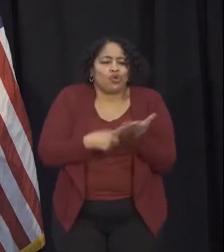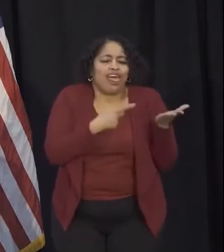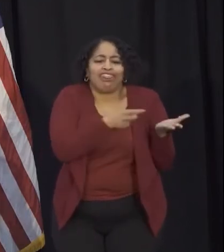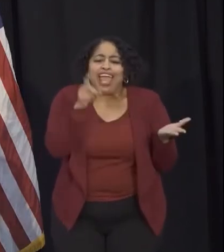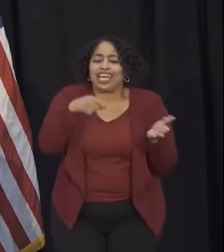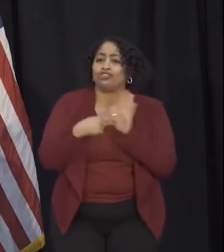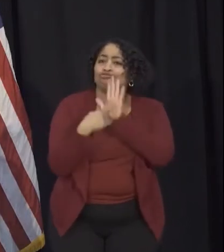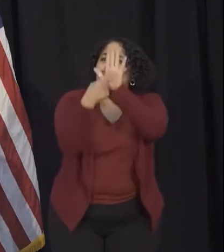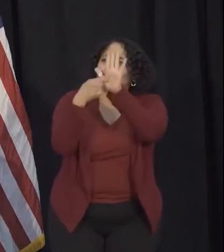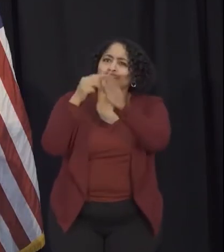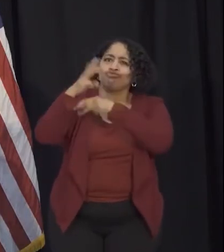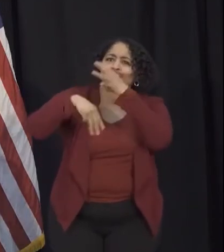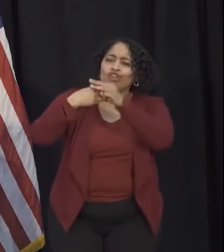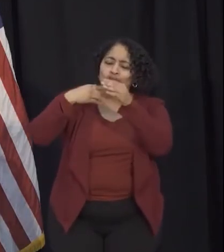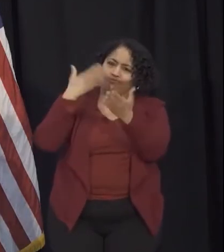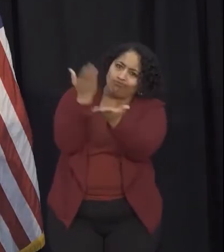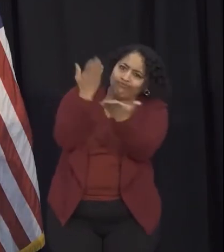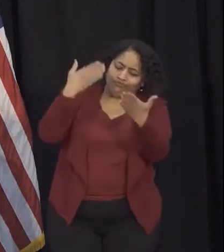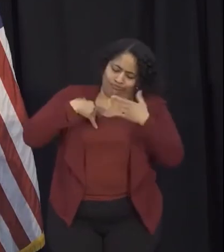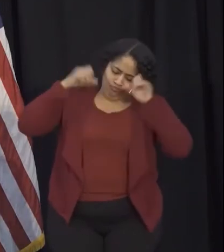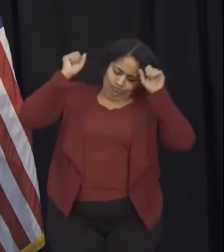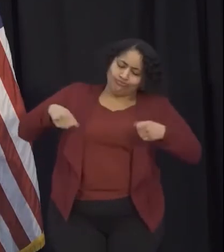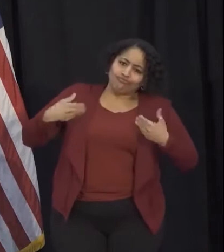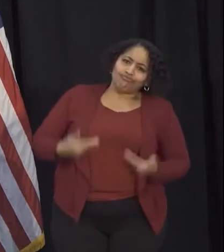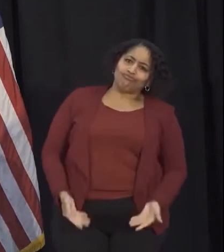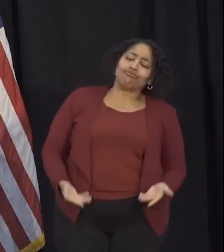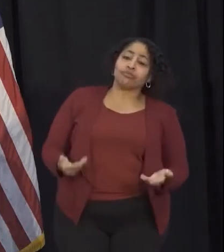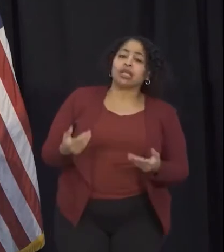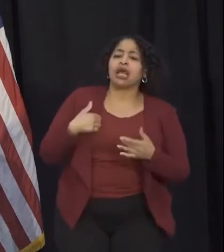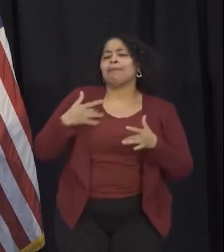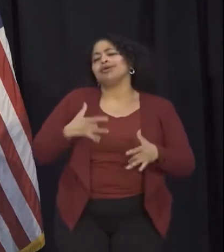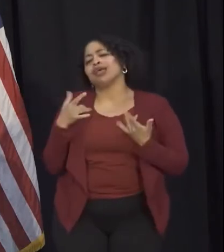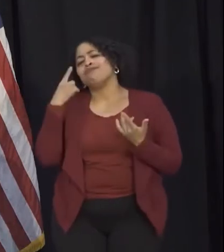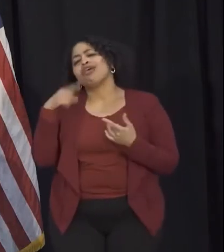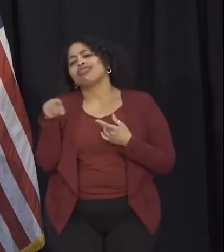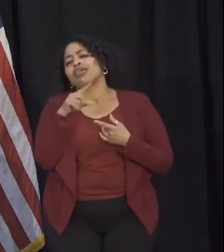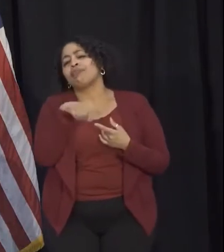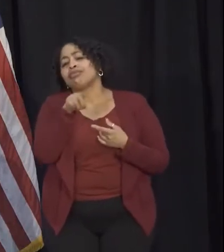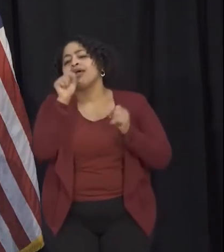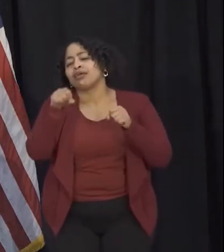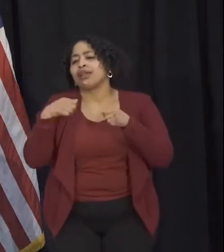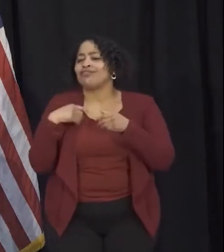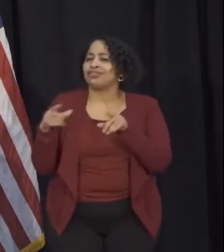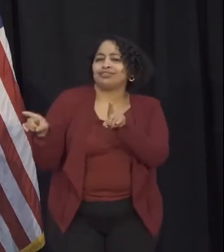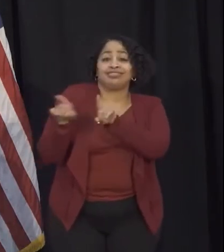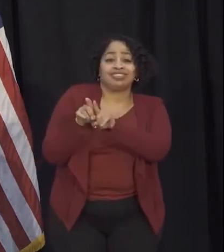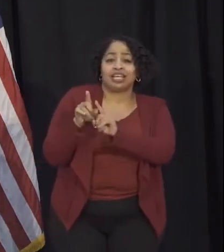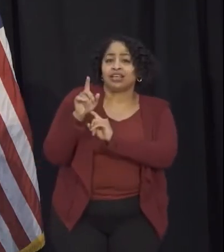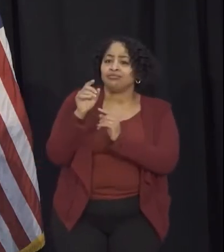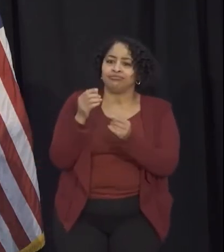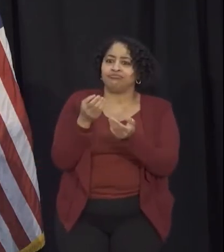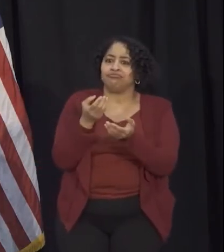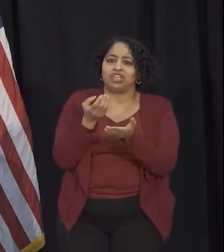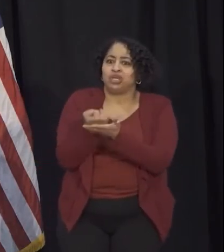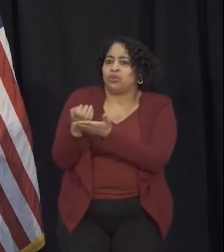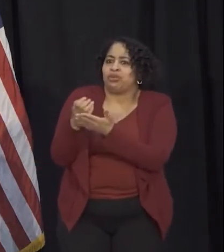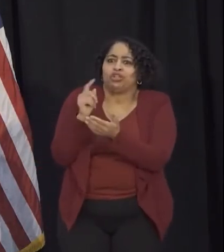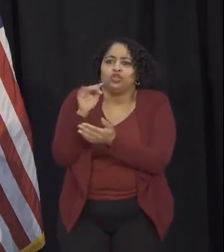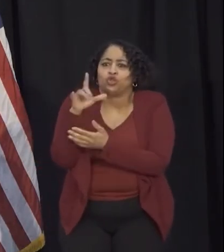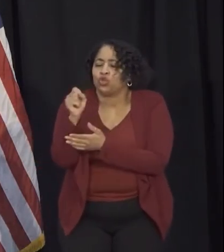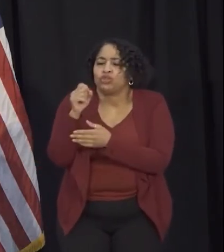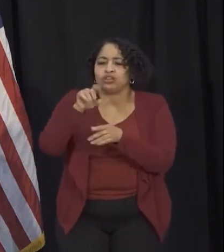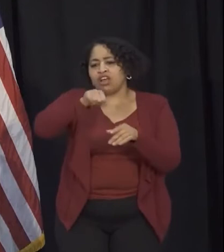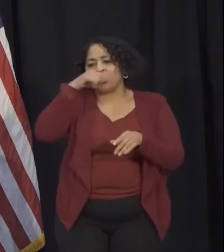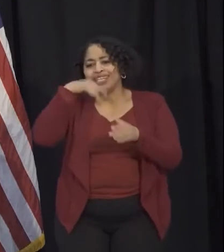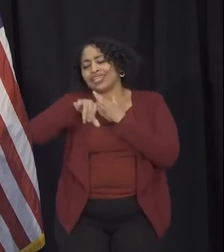show the world what our children are capable. I'm just excited for them so that they can have the same tools that other children have in other cities,